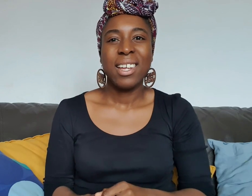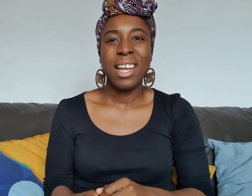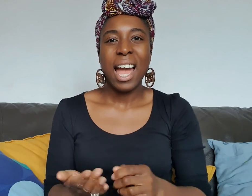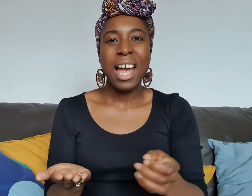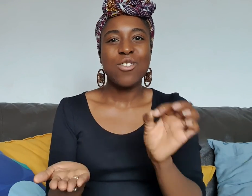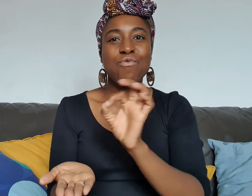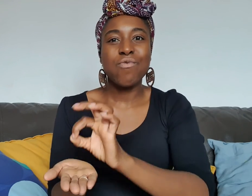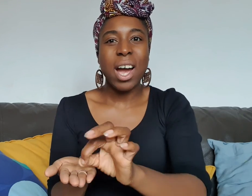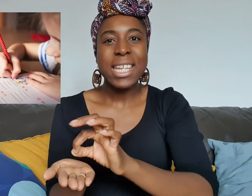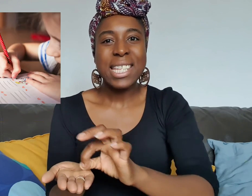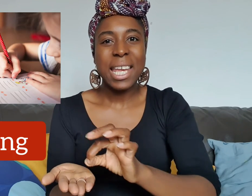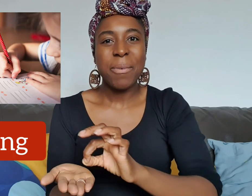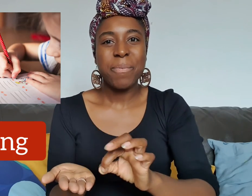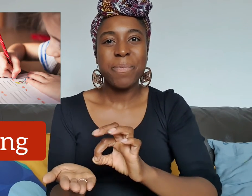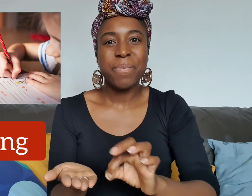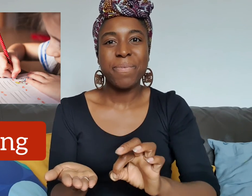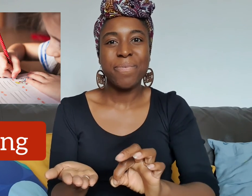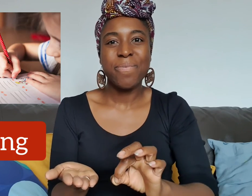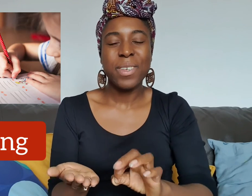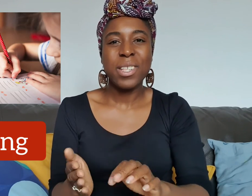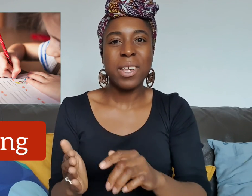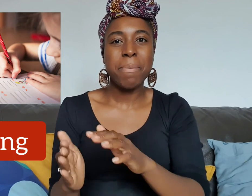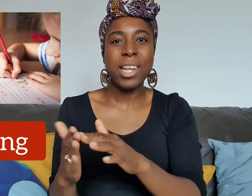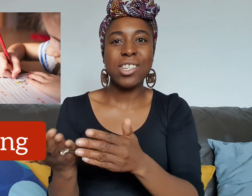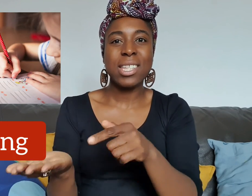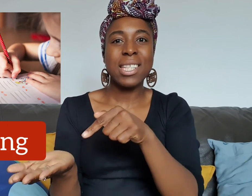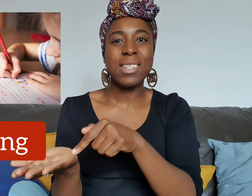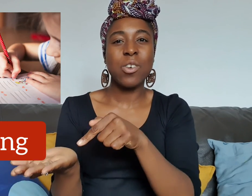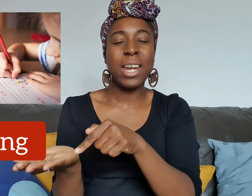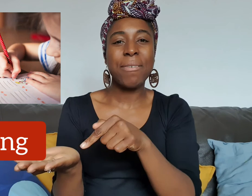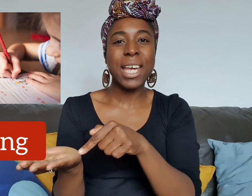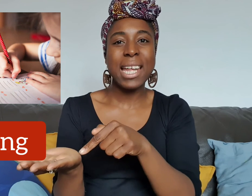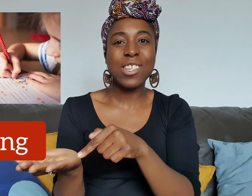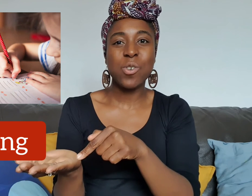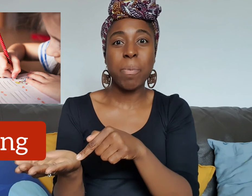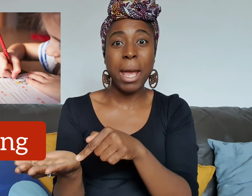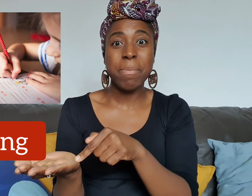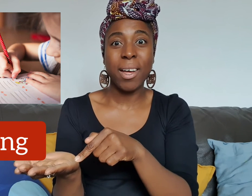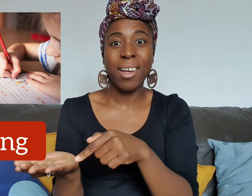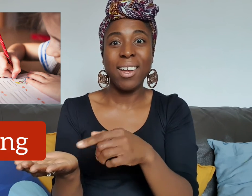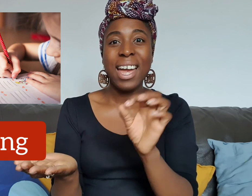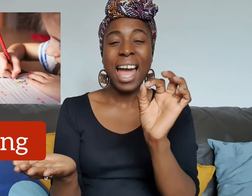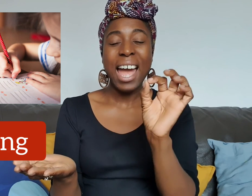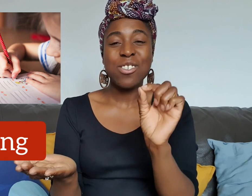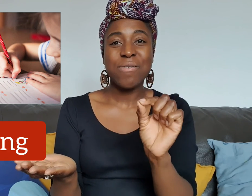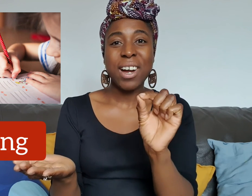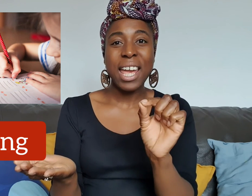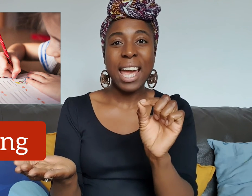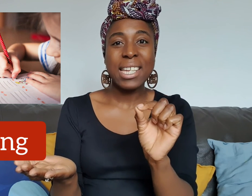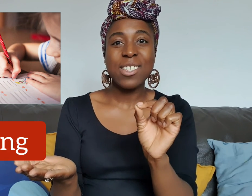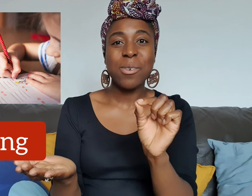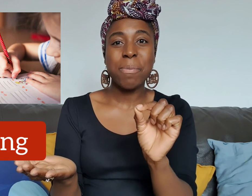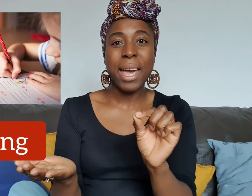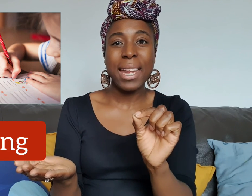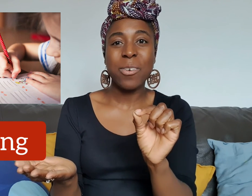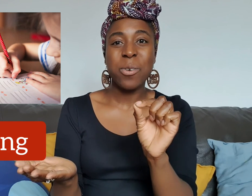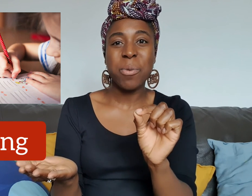And writing. So imagine this. Your left hand is your paper and your right hand is your pen or your